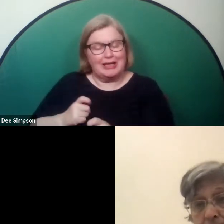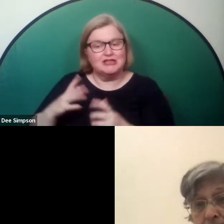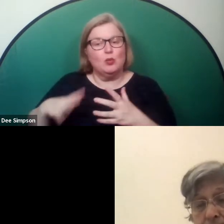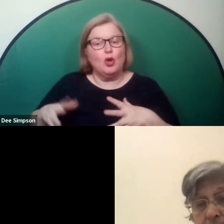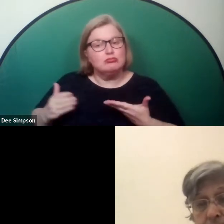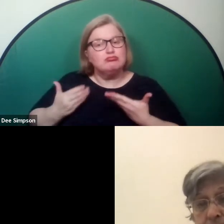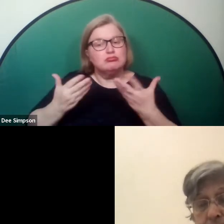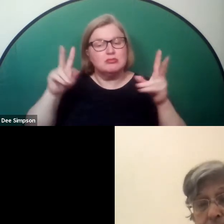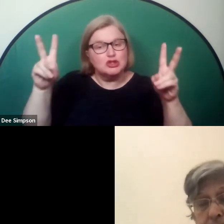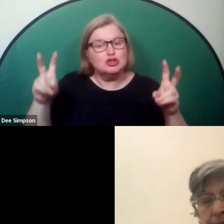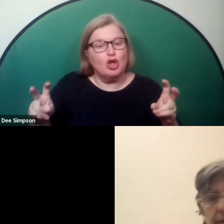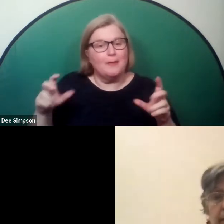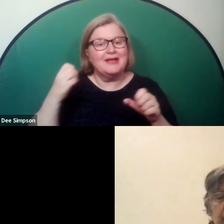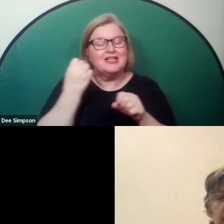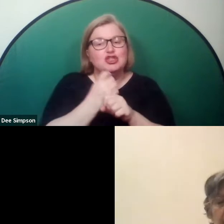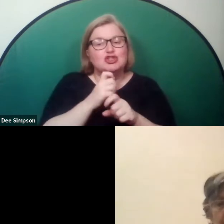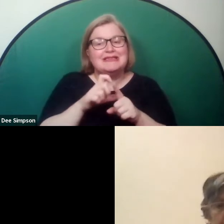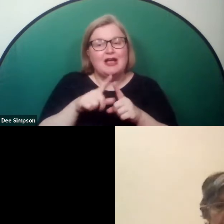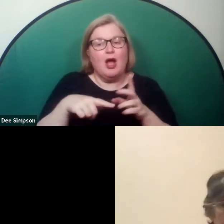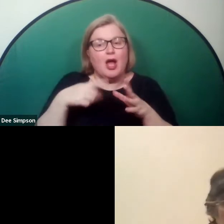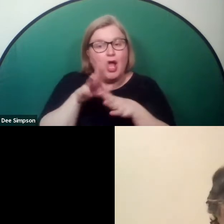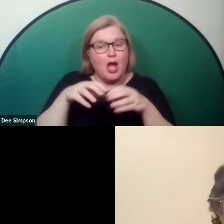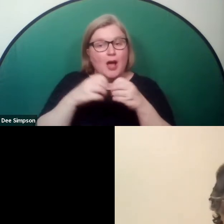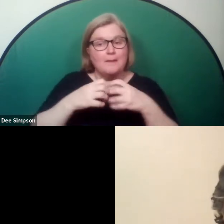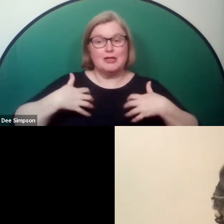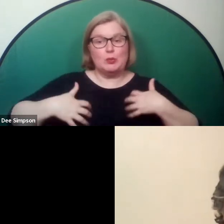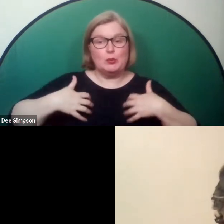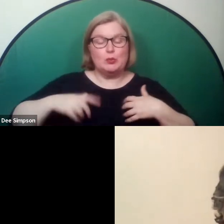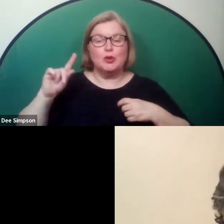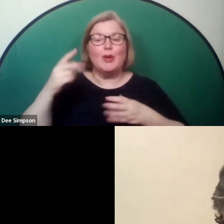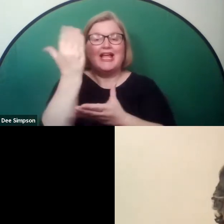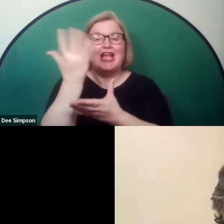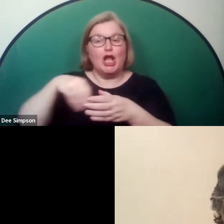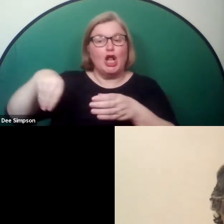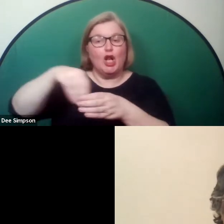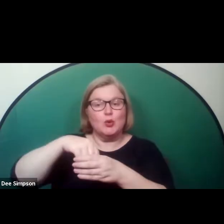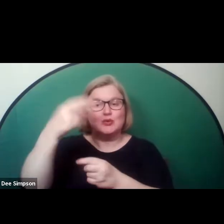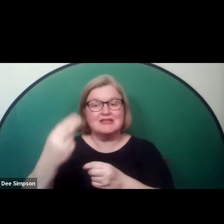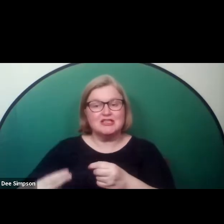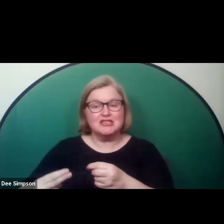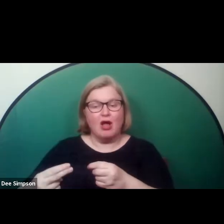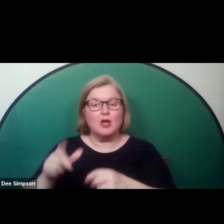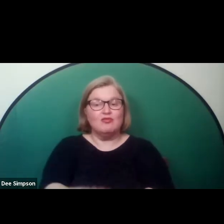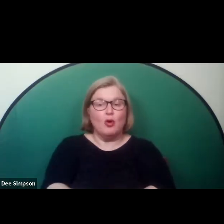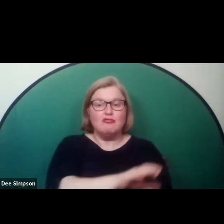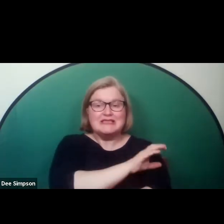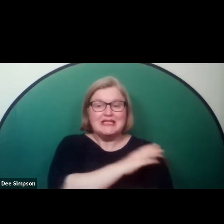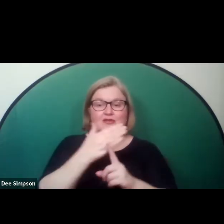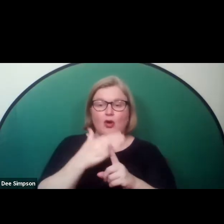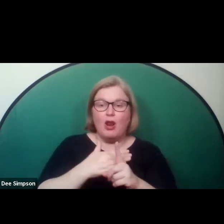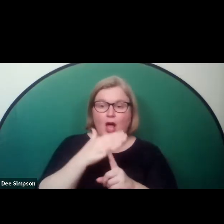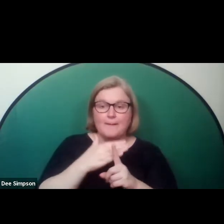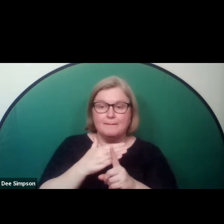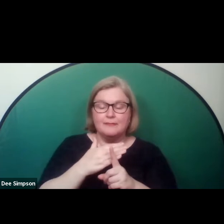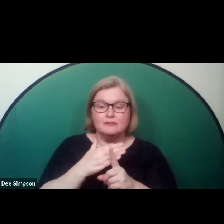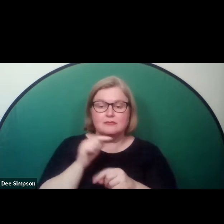a topic that GDI Hub is increasingly interested in, which is the inclusive design of climate resilience. We believe that